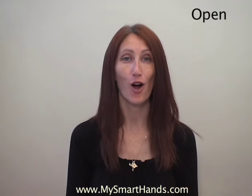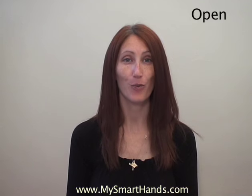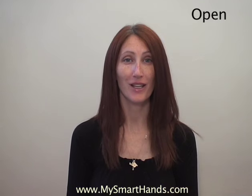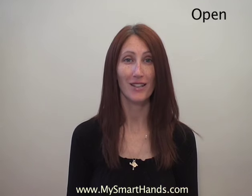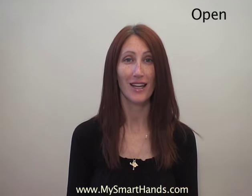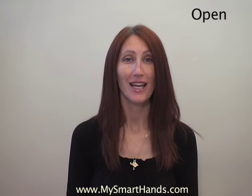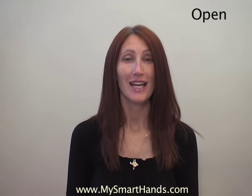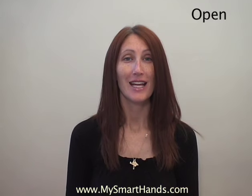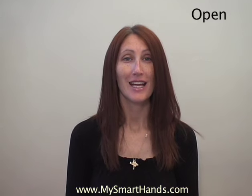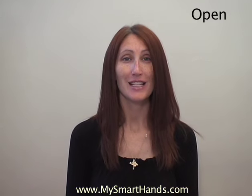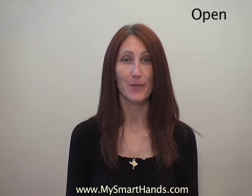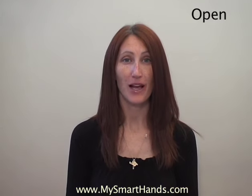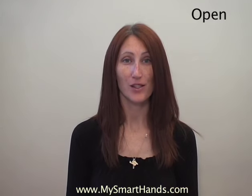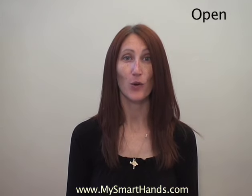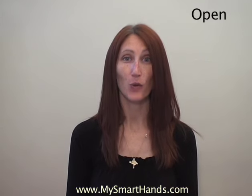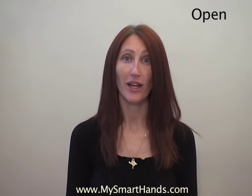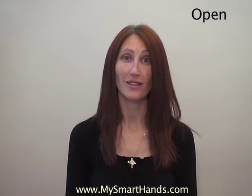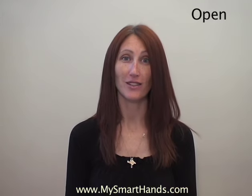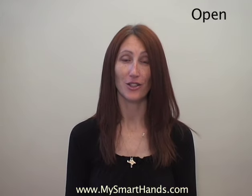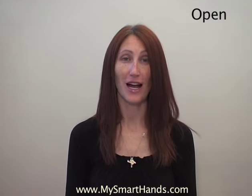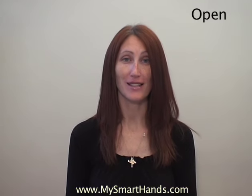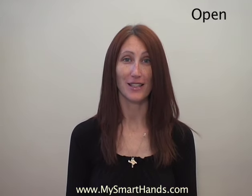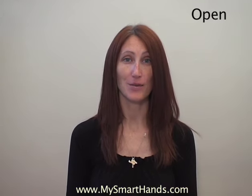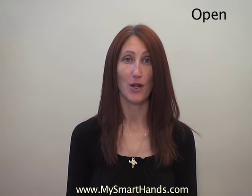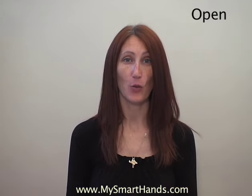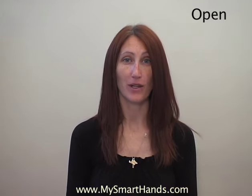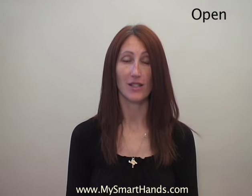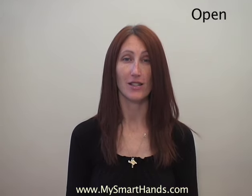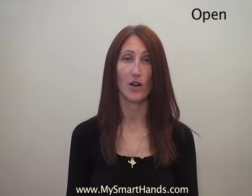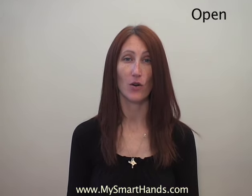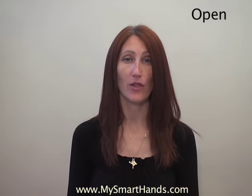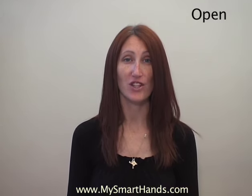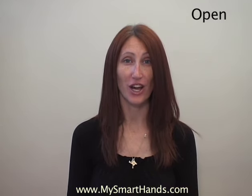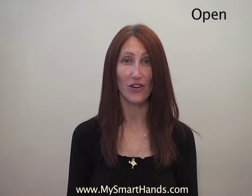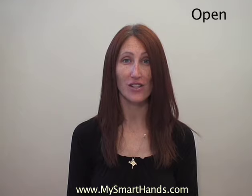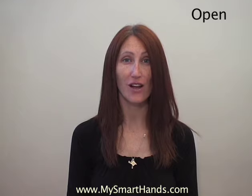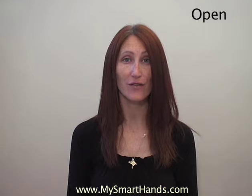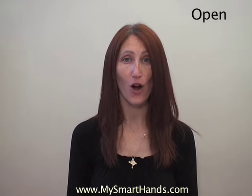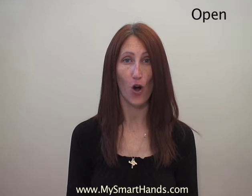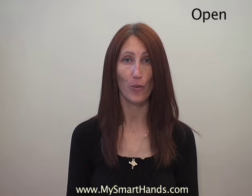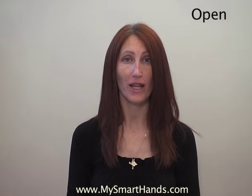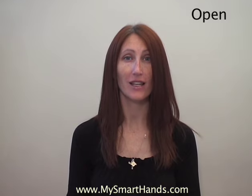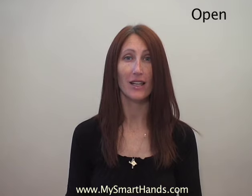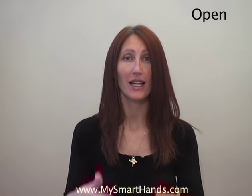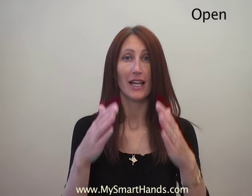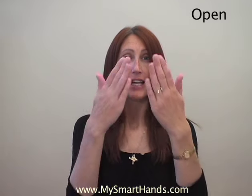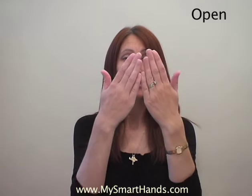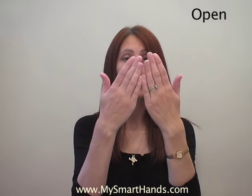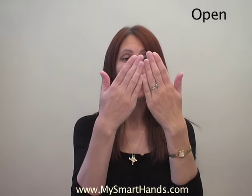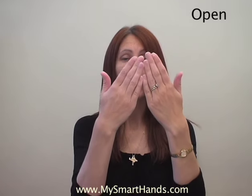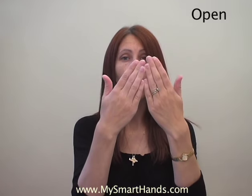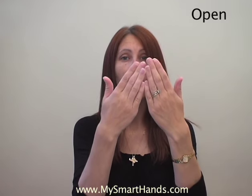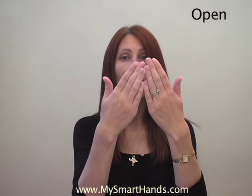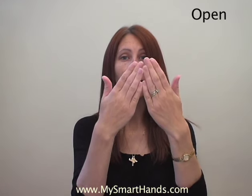Open, it depends on what you're asking to be open. So the general sign for open is you take your hand,